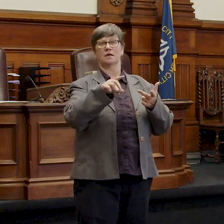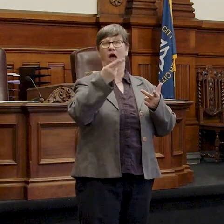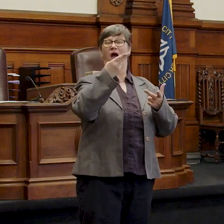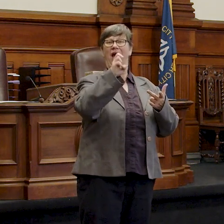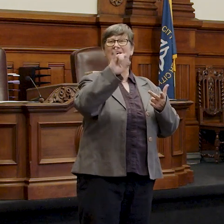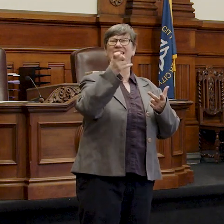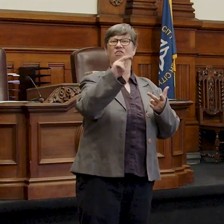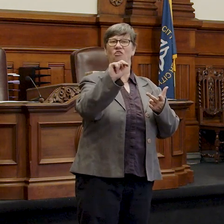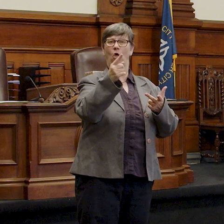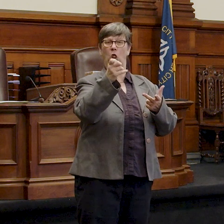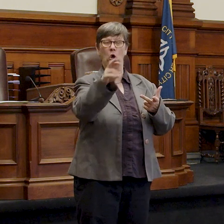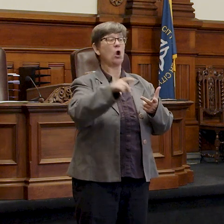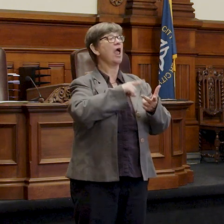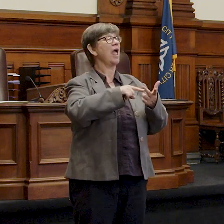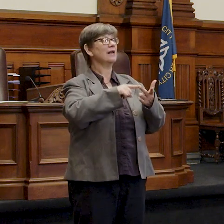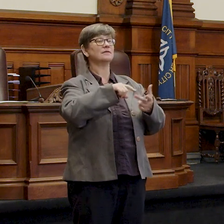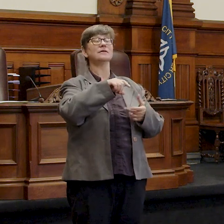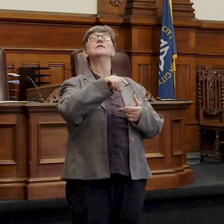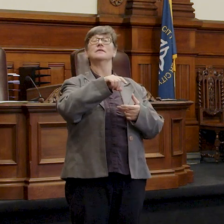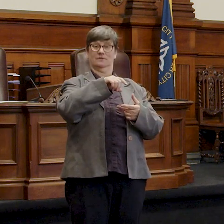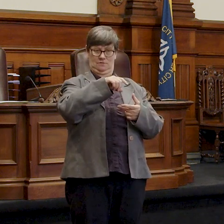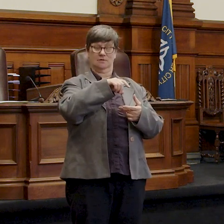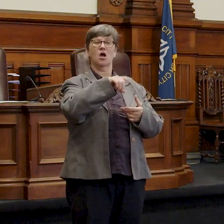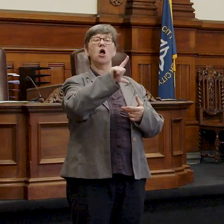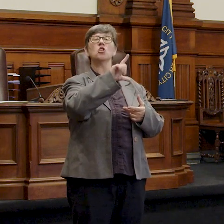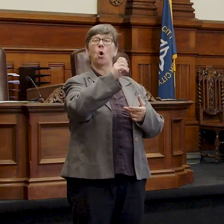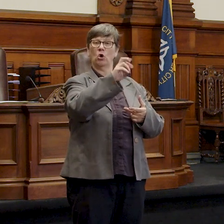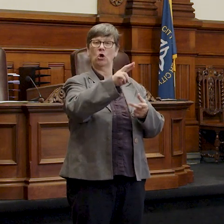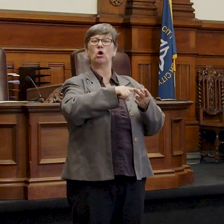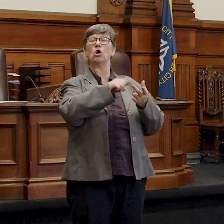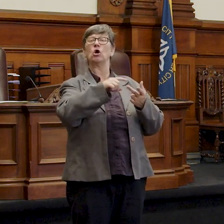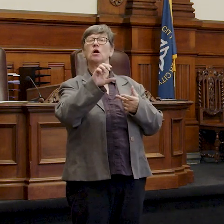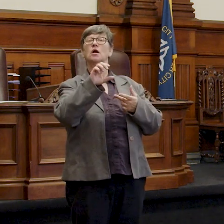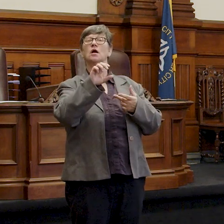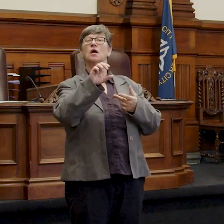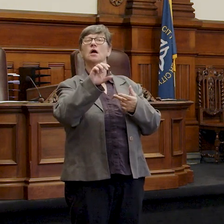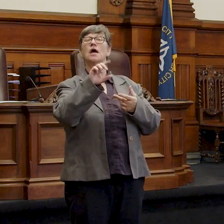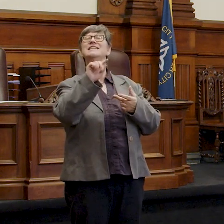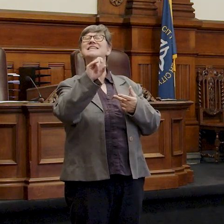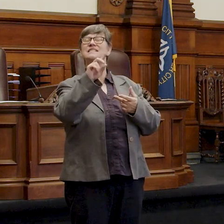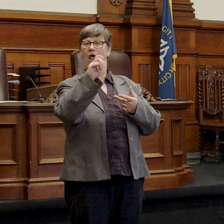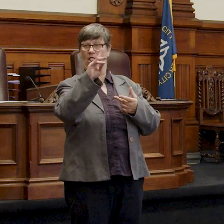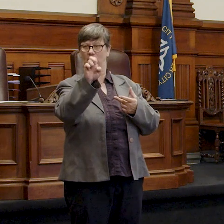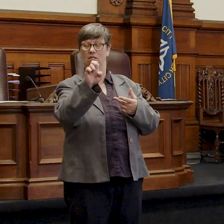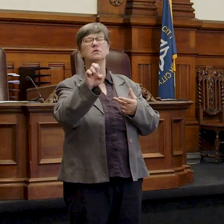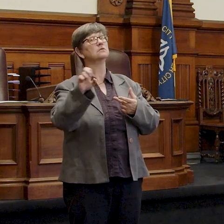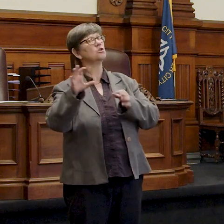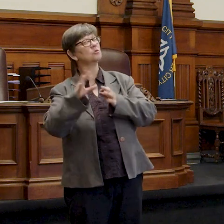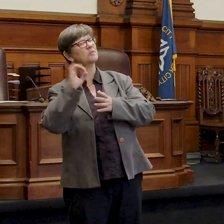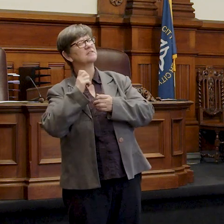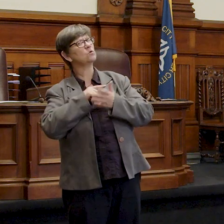Chevette Lewis, Emily Lohner, Joe Mistico, and Josephus Tisdale, for their dedicated